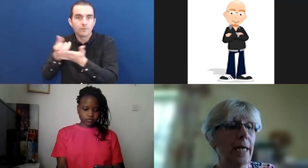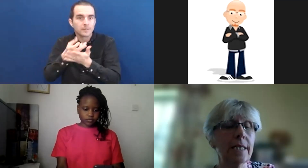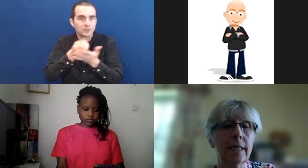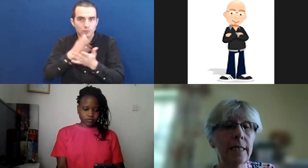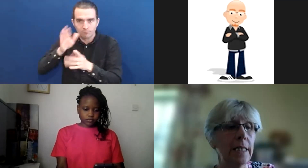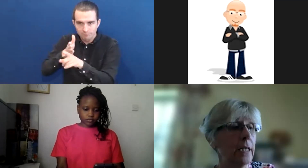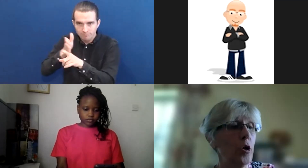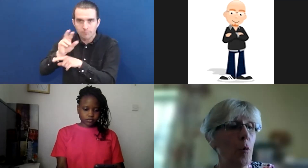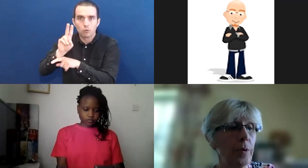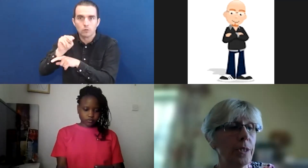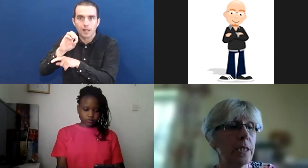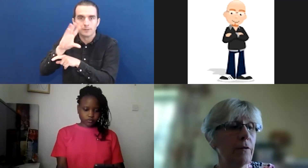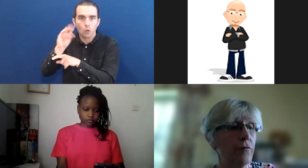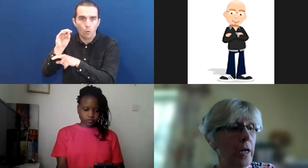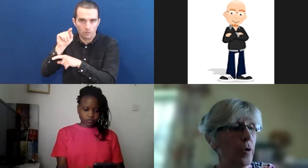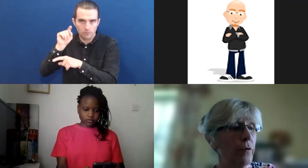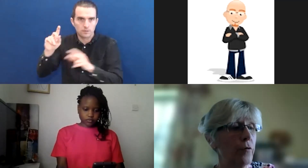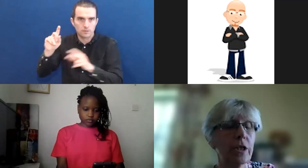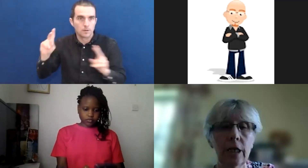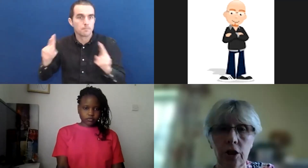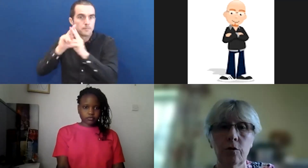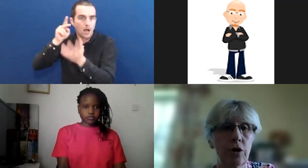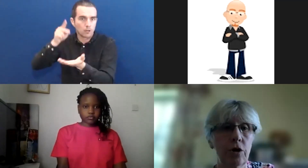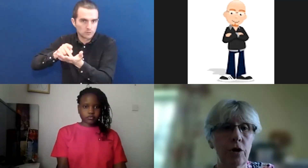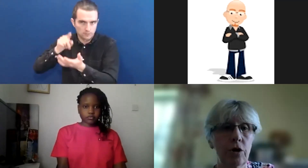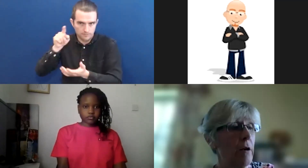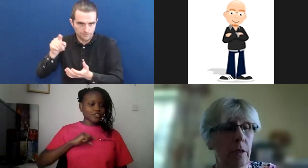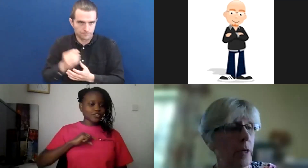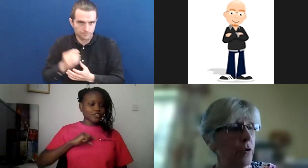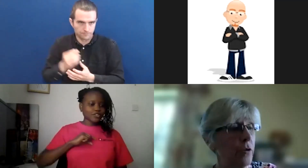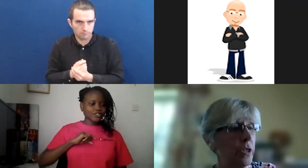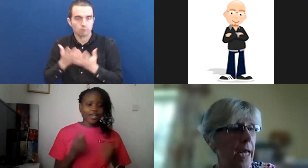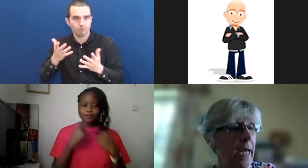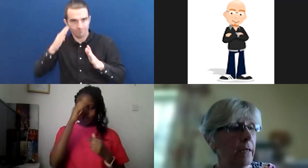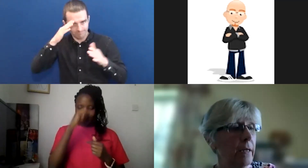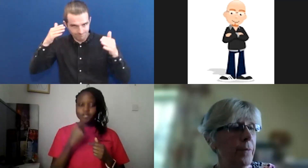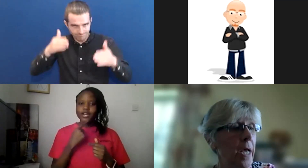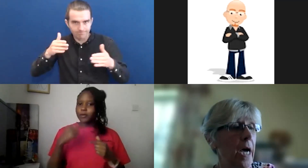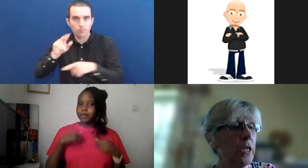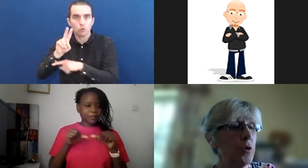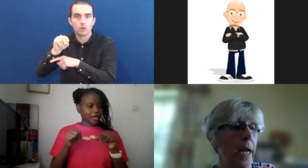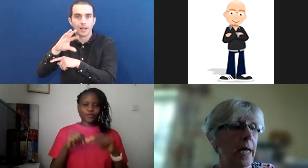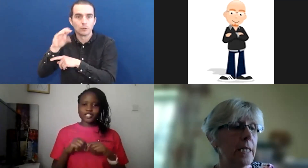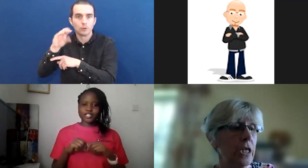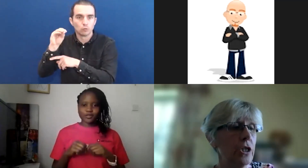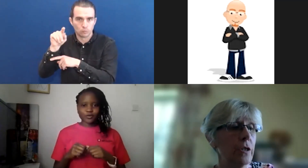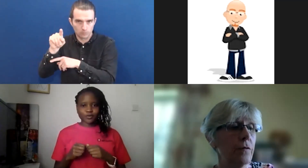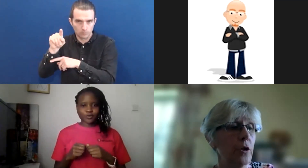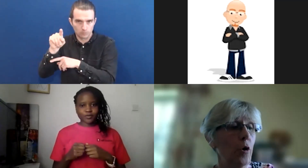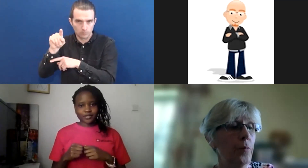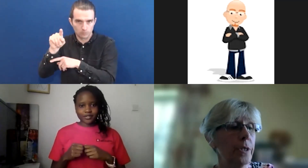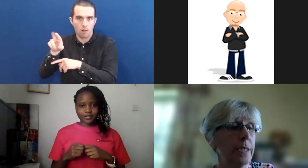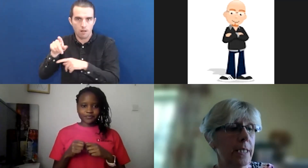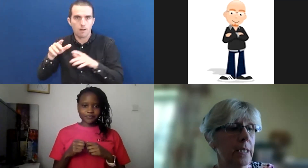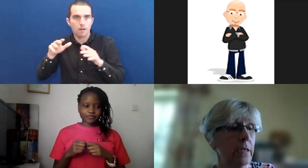the UNESCO ICT competency framework for teachers, which you will share a little with us about today, as well as initiatives